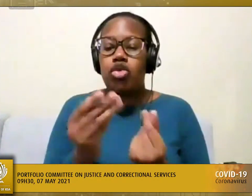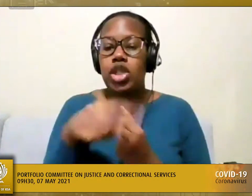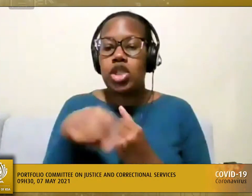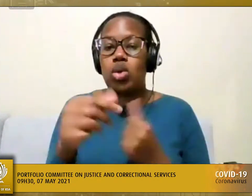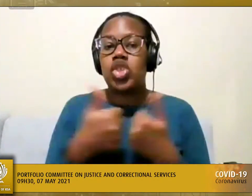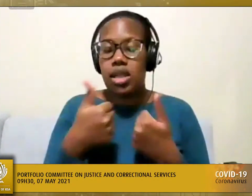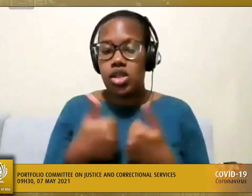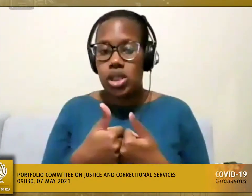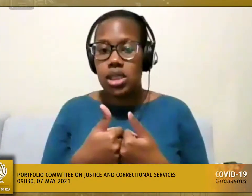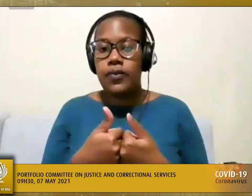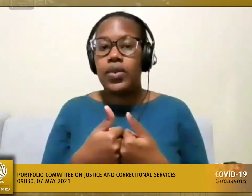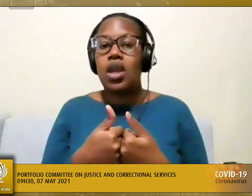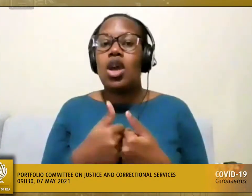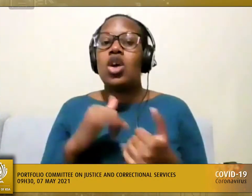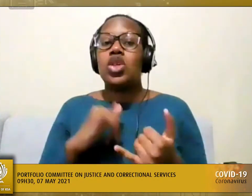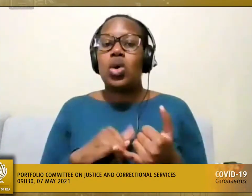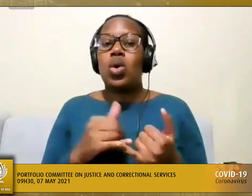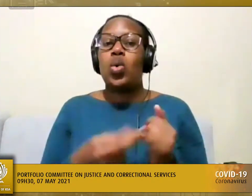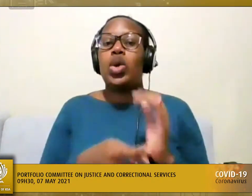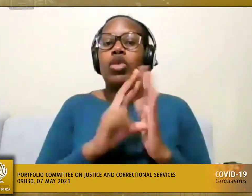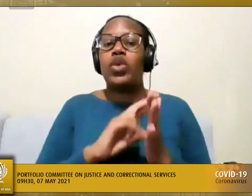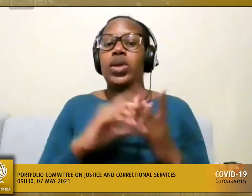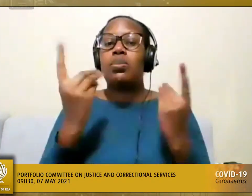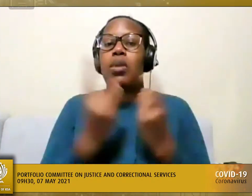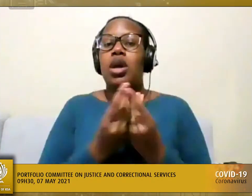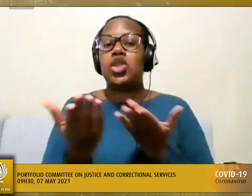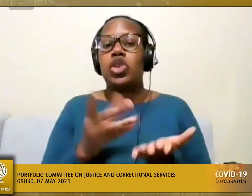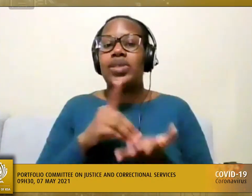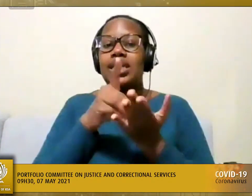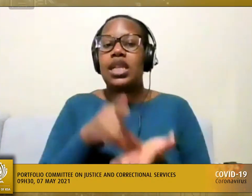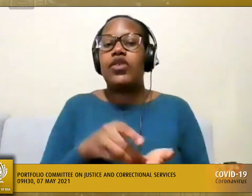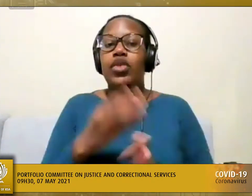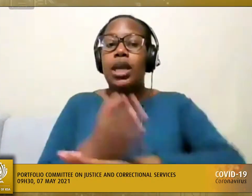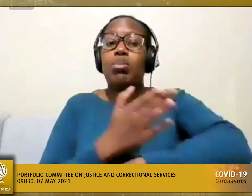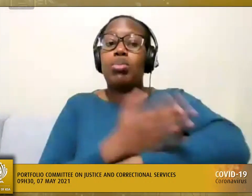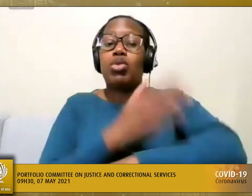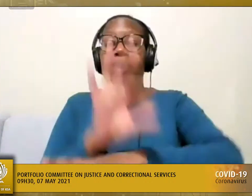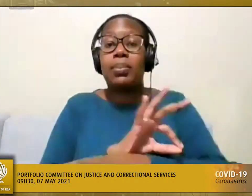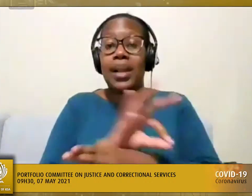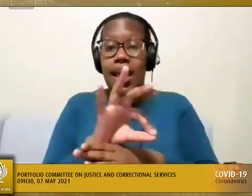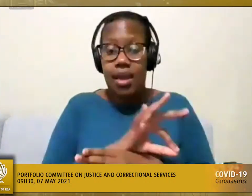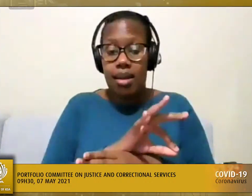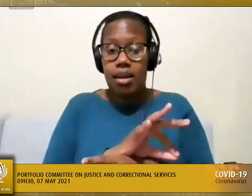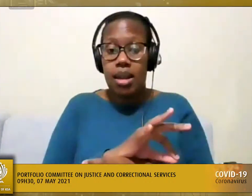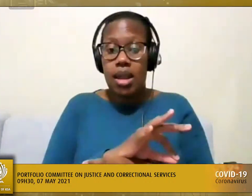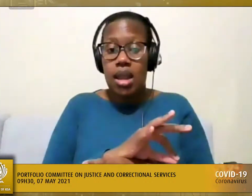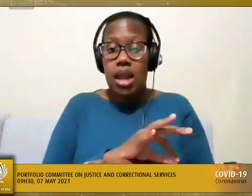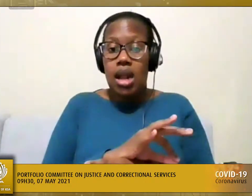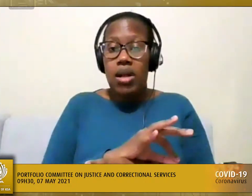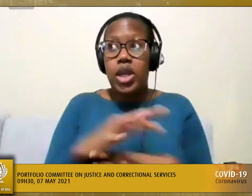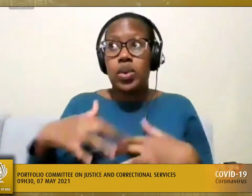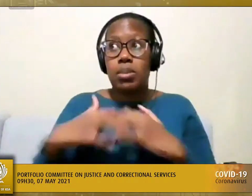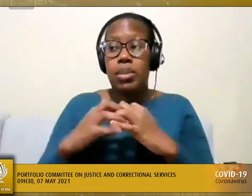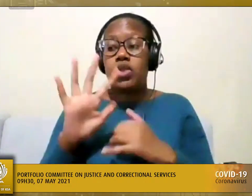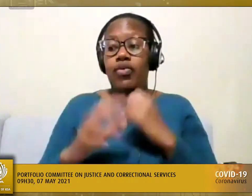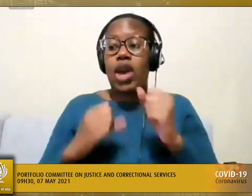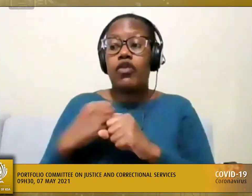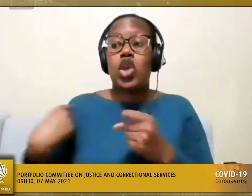in this respect we are reviewing the departmental service delivery Improvement plan which was in place over the past five years